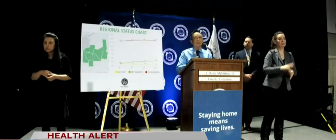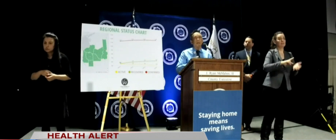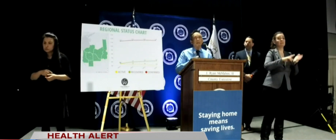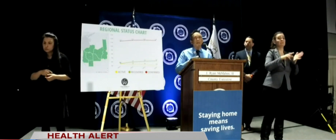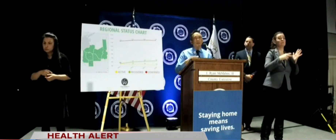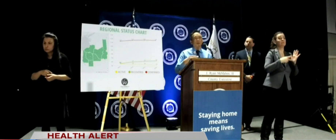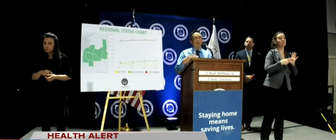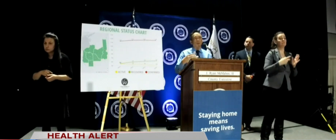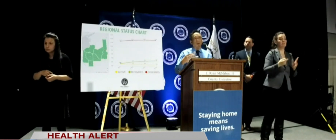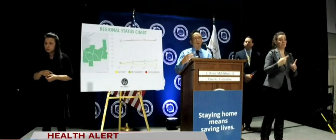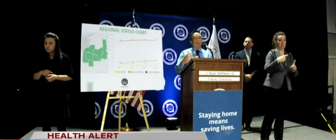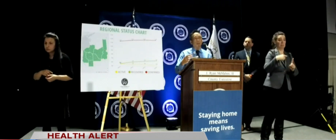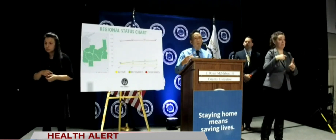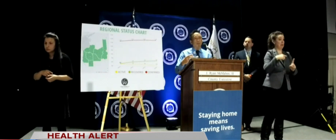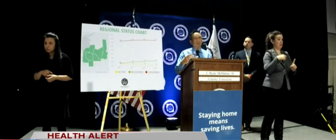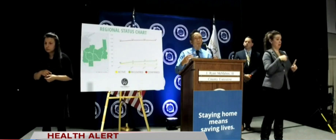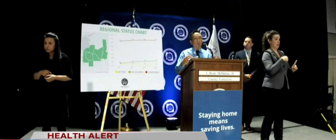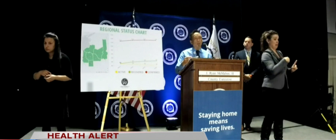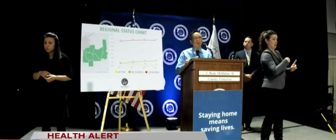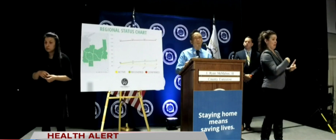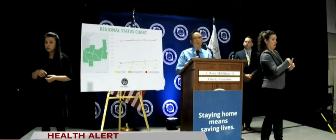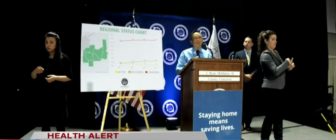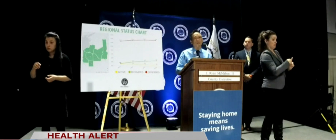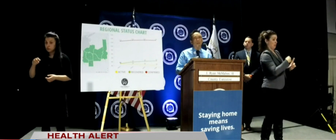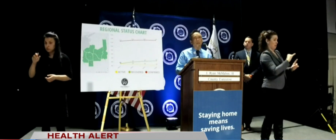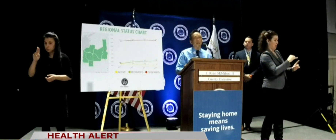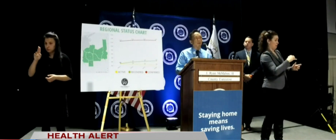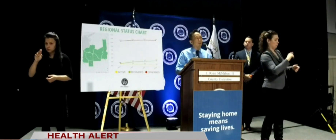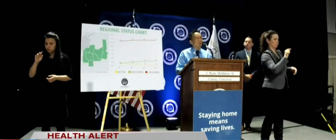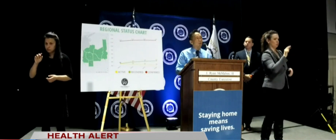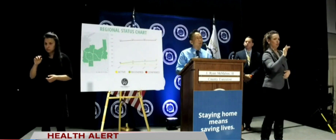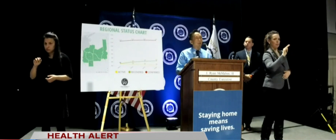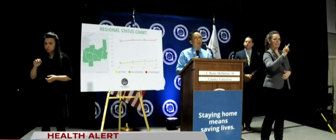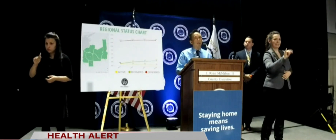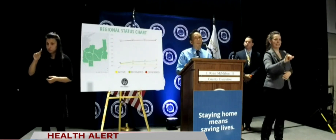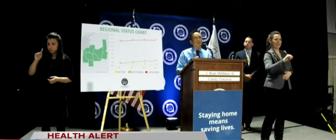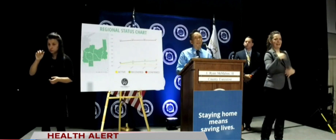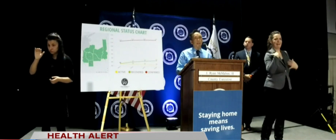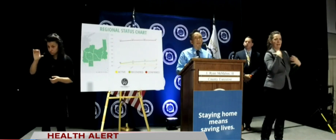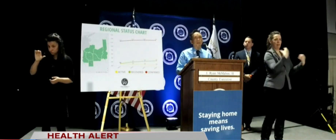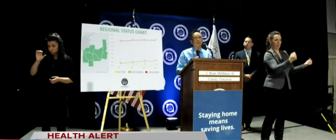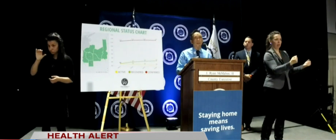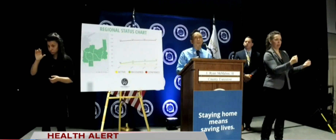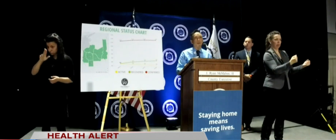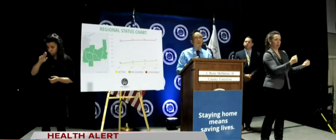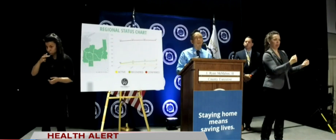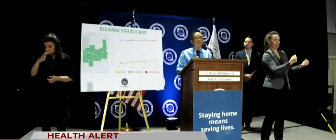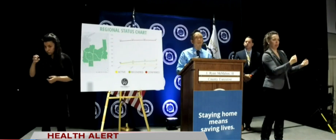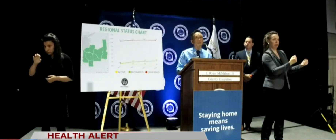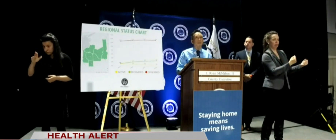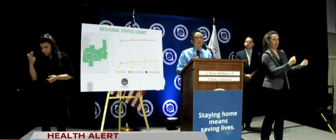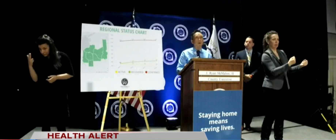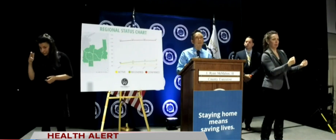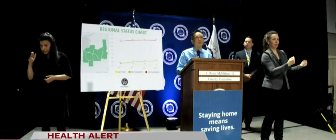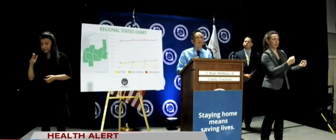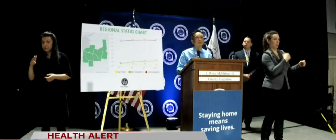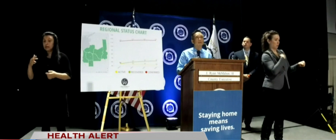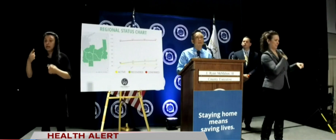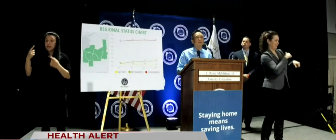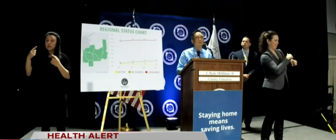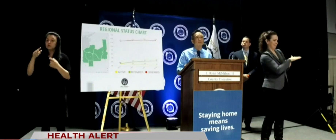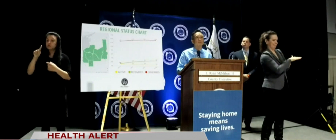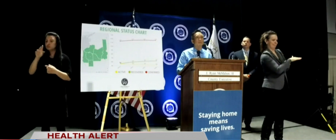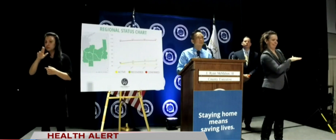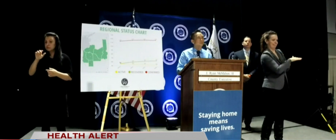States. So we've been able to deploy about 100 other personnel to some of our other ministries across the U.S.